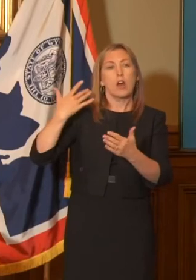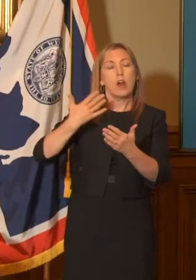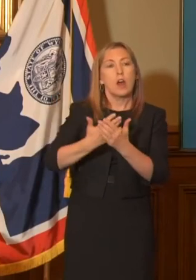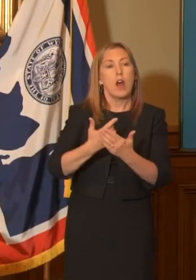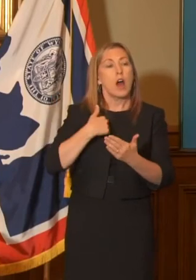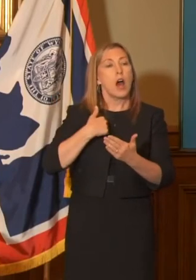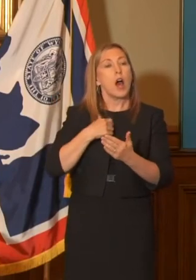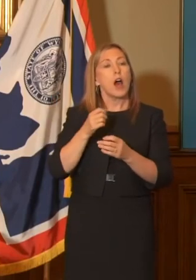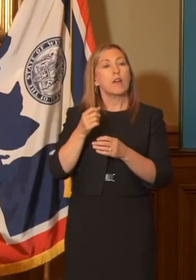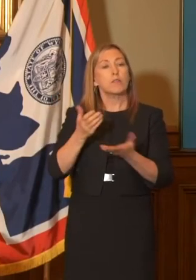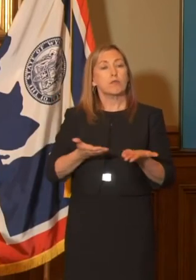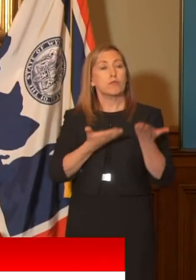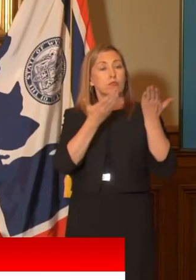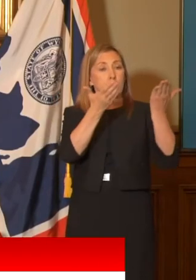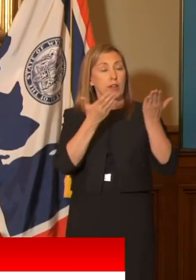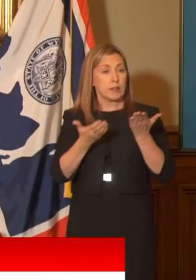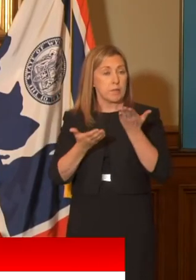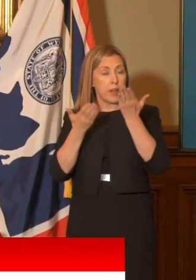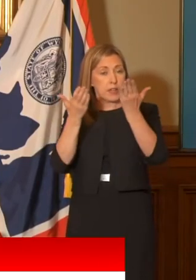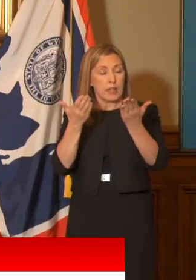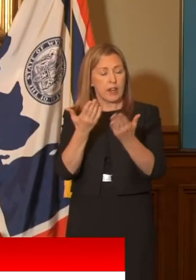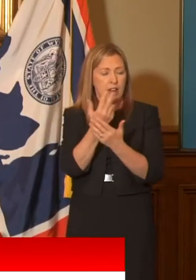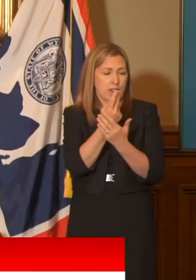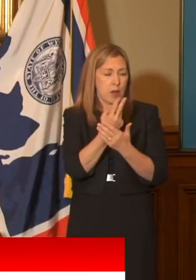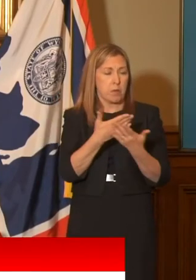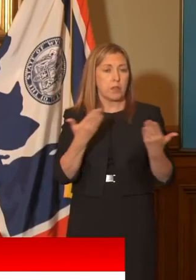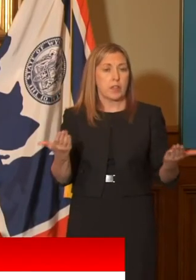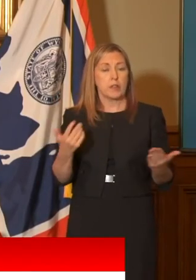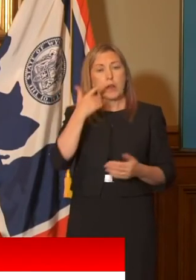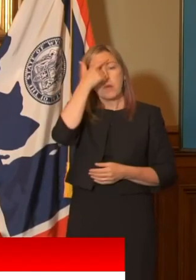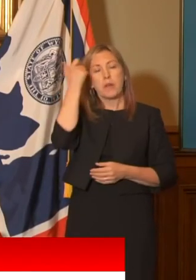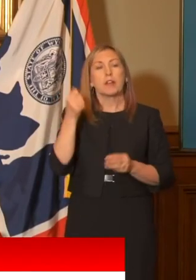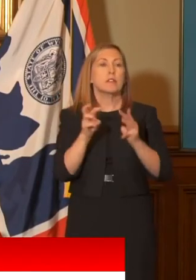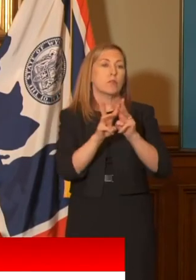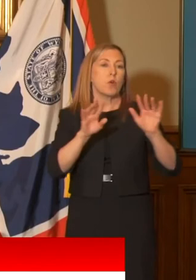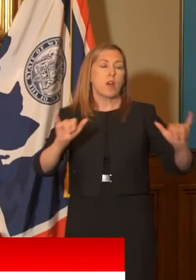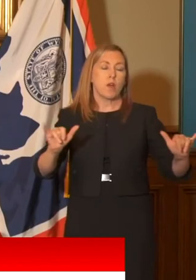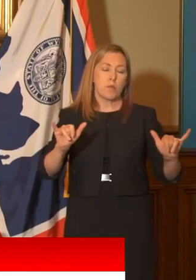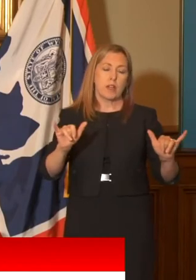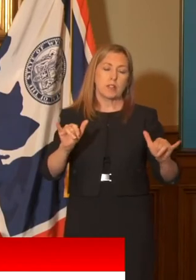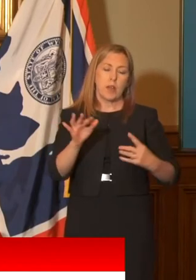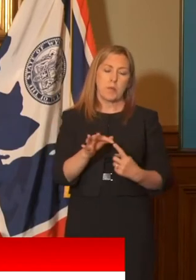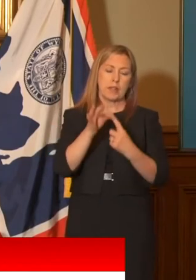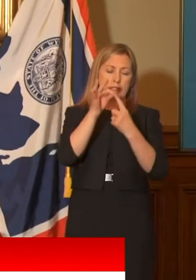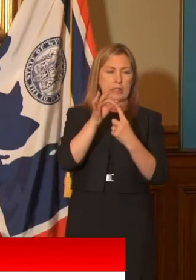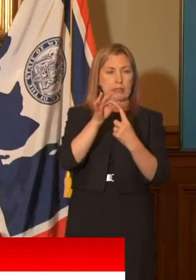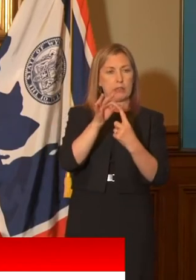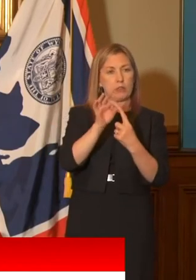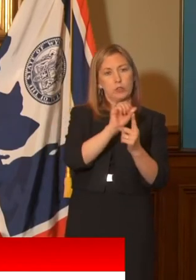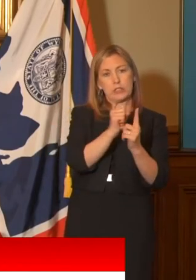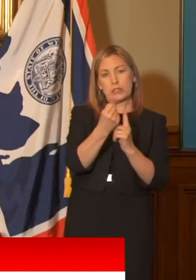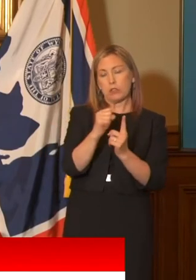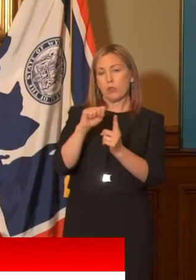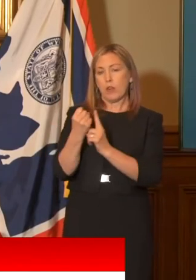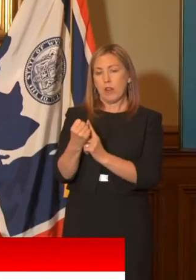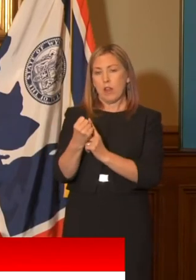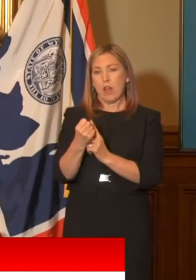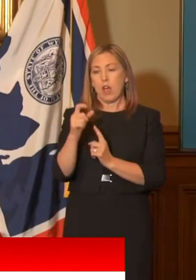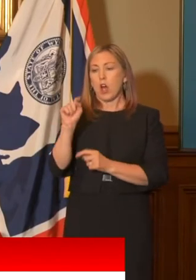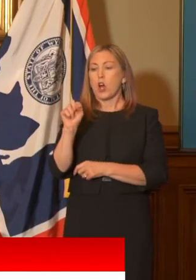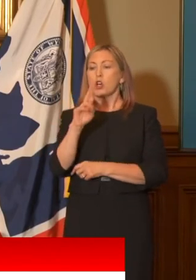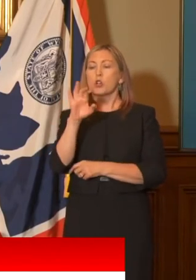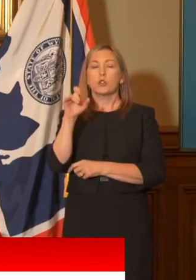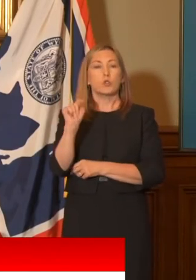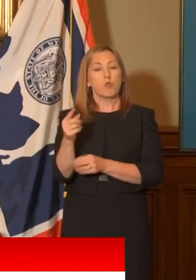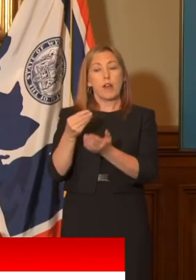of recommendations on things that, because of Wyoming's particular set of circumstances with trust funds that